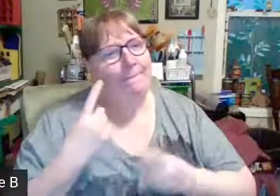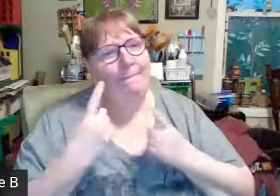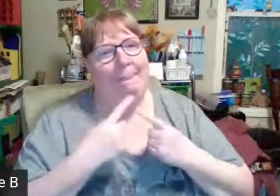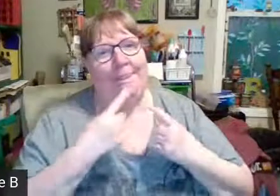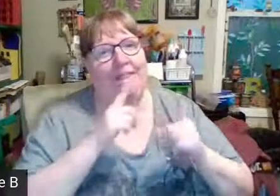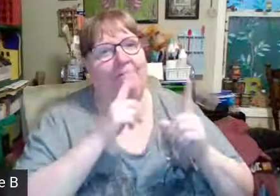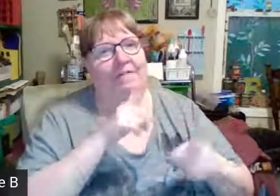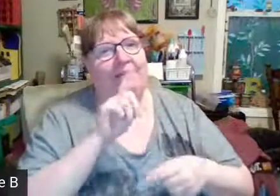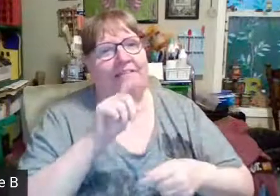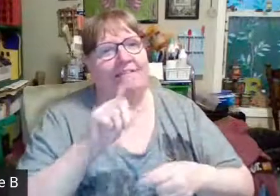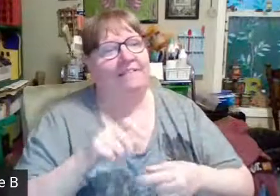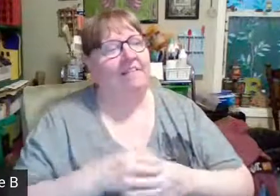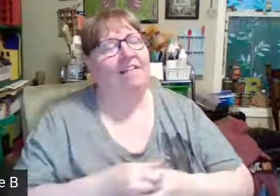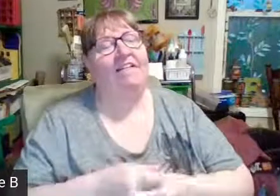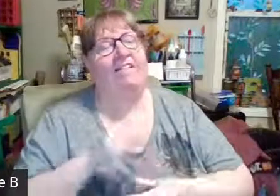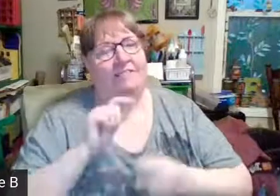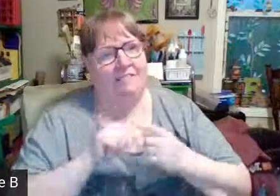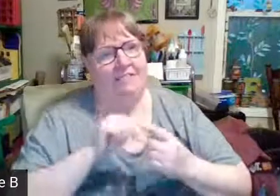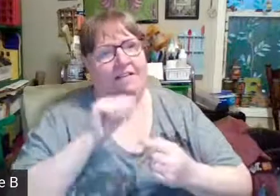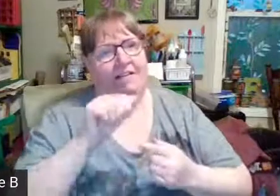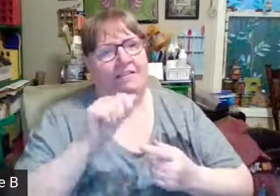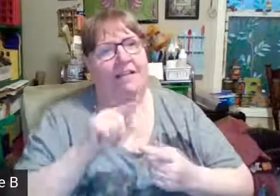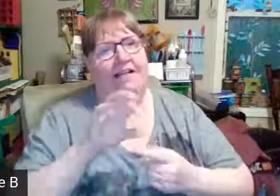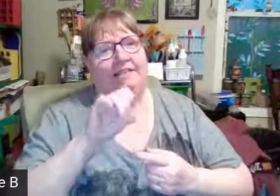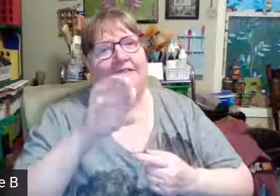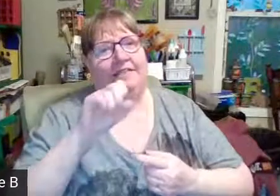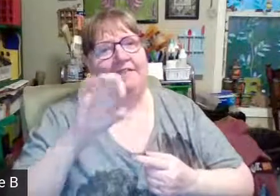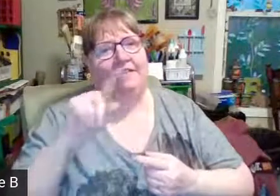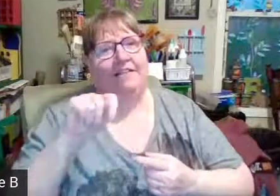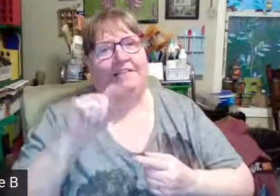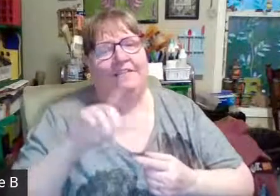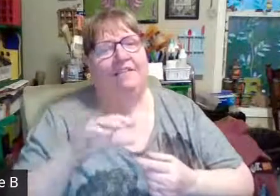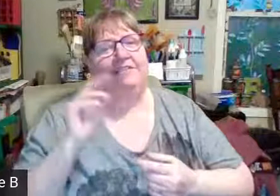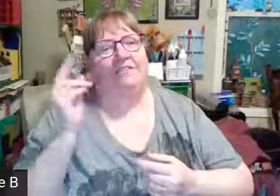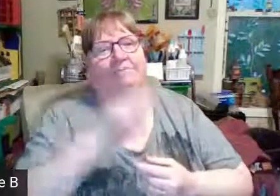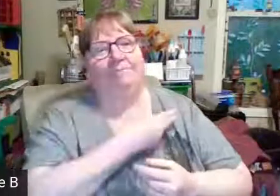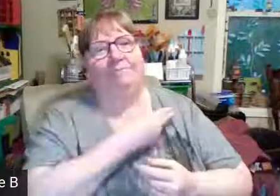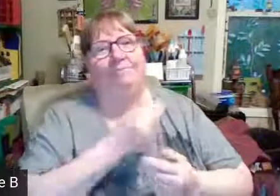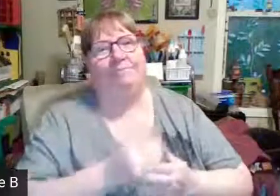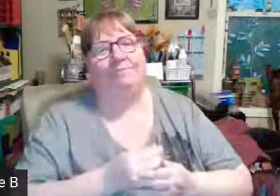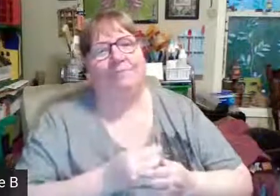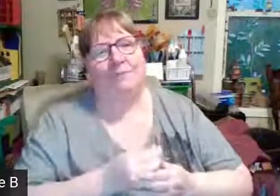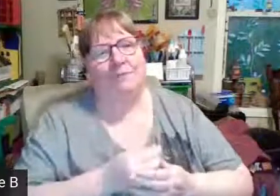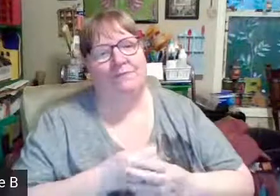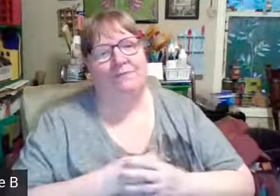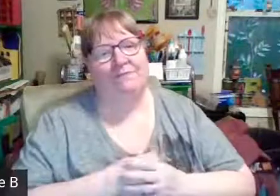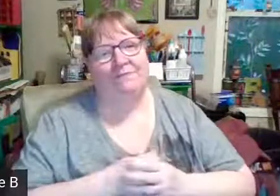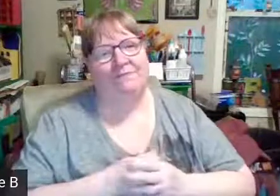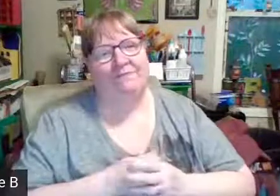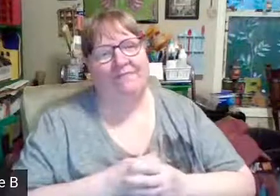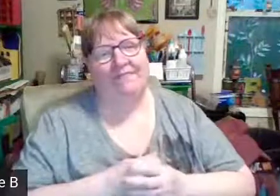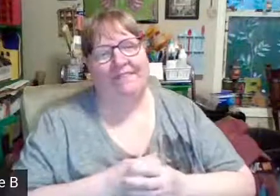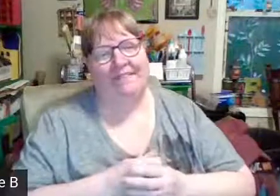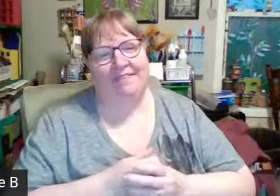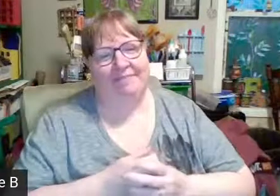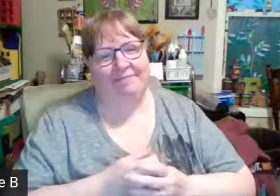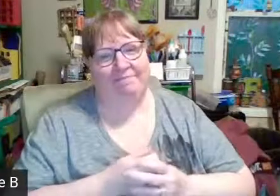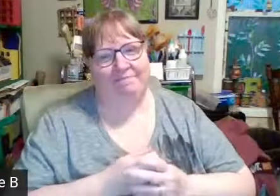hesitate to contact us. And if you really don't even understand what the organization is about, post a comment below and I will put in a link